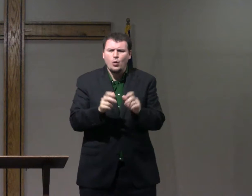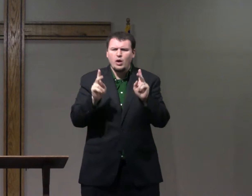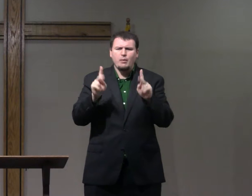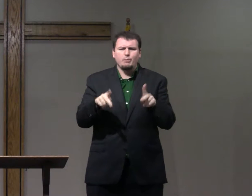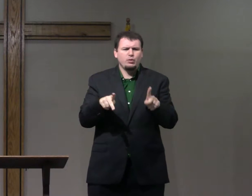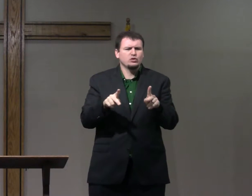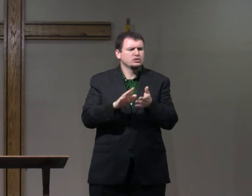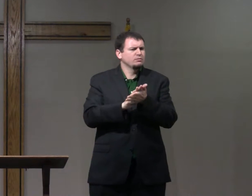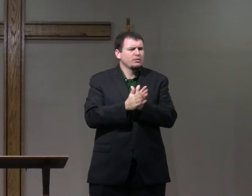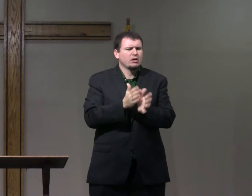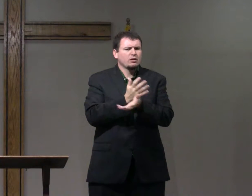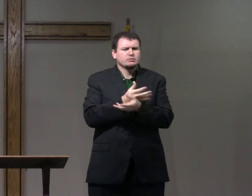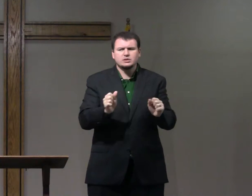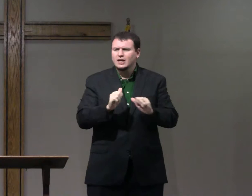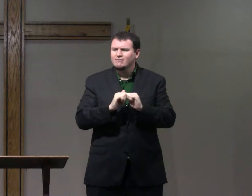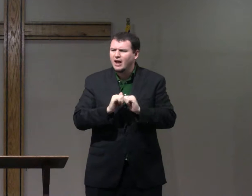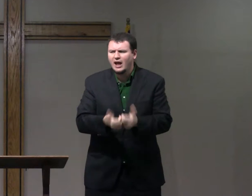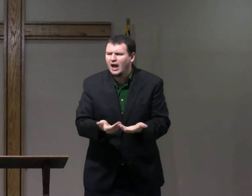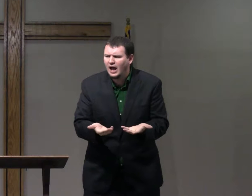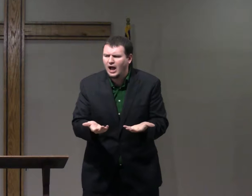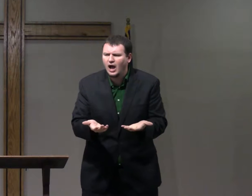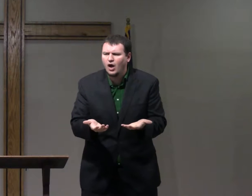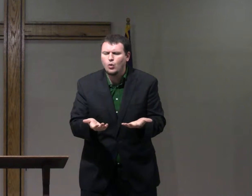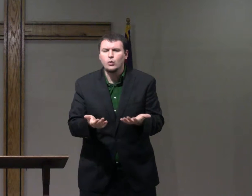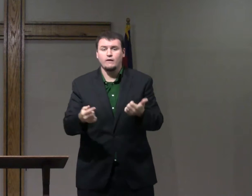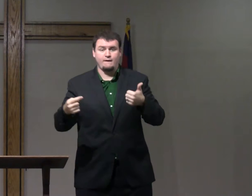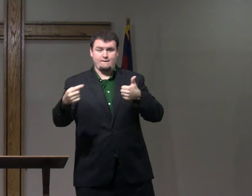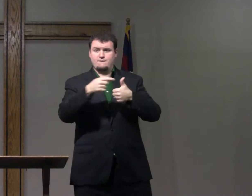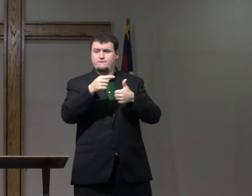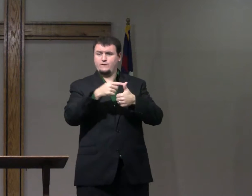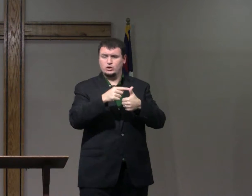How can a person become saved? How?